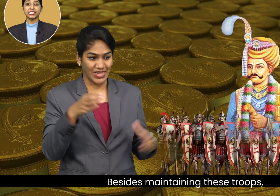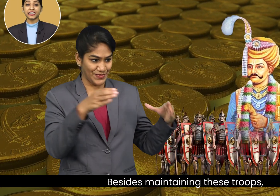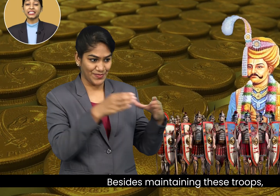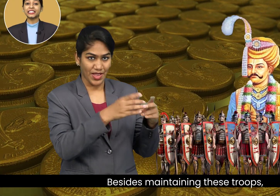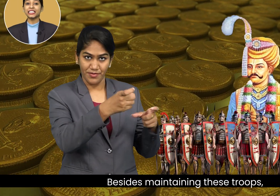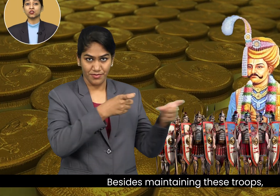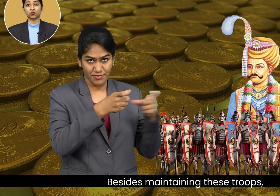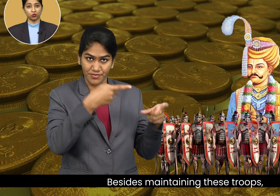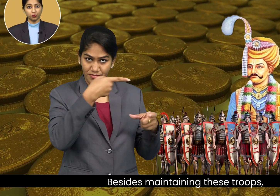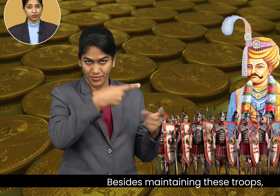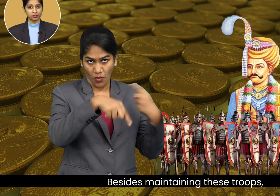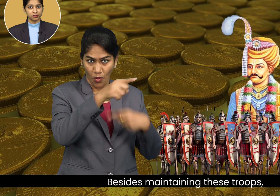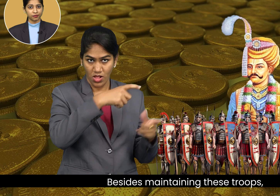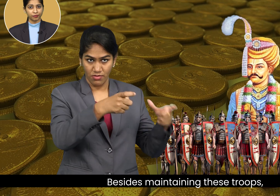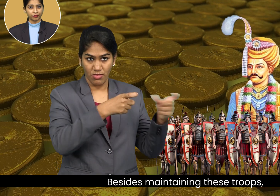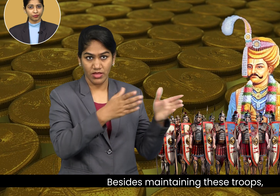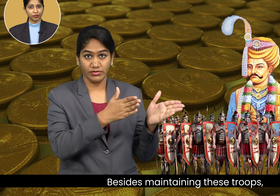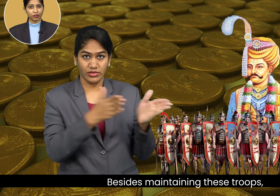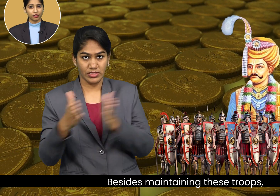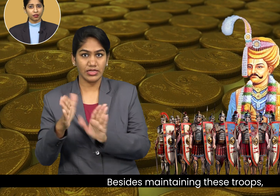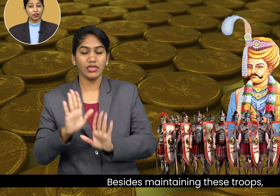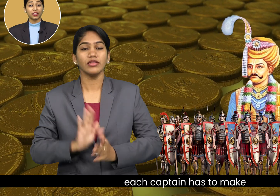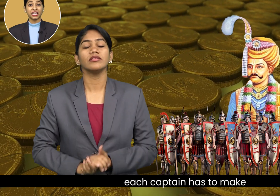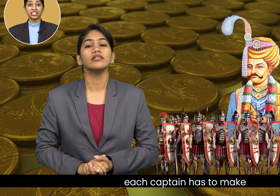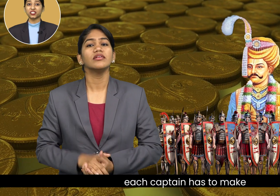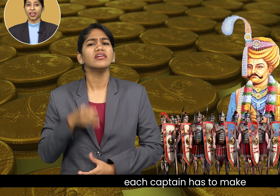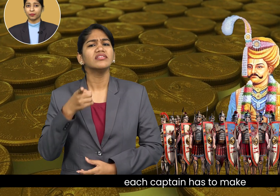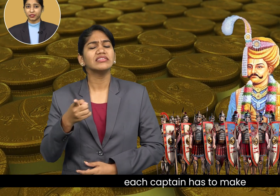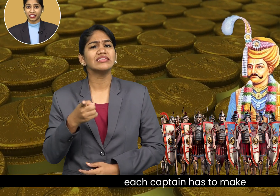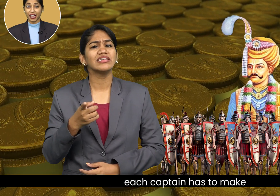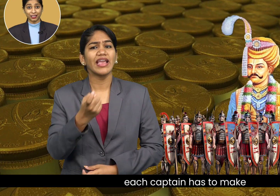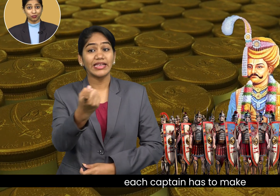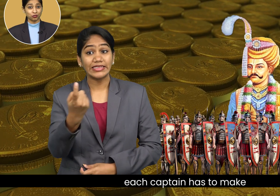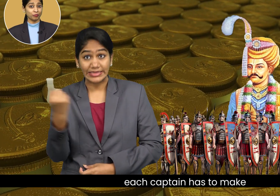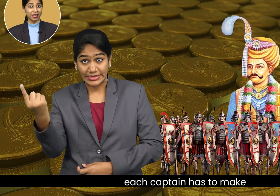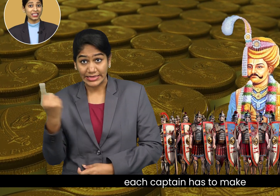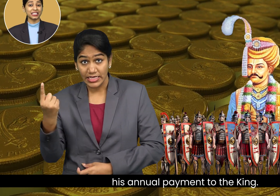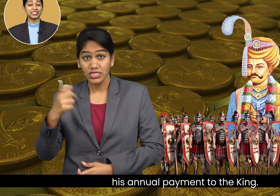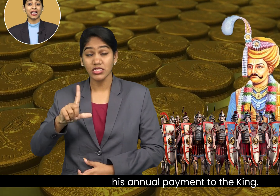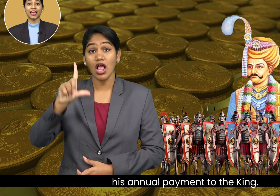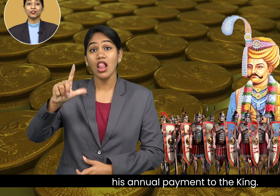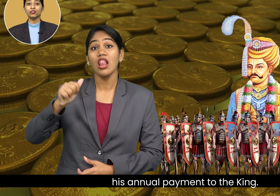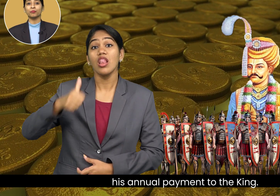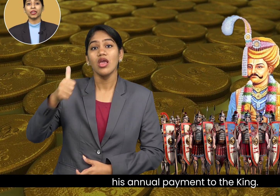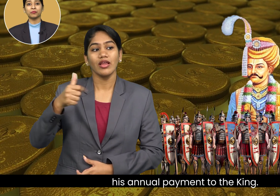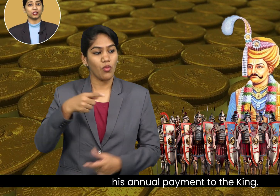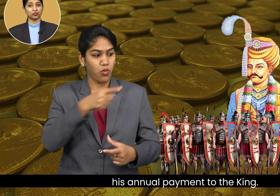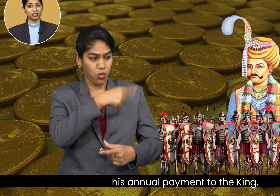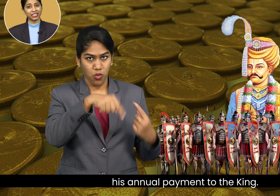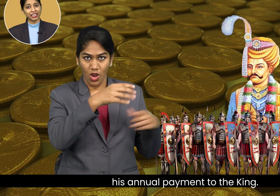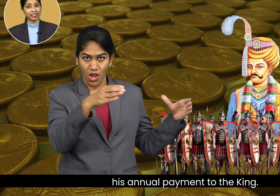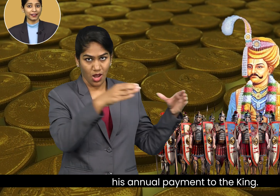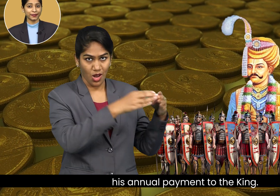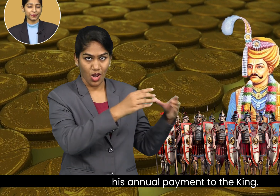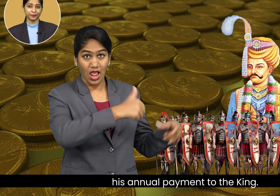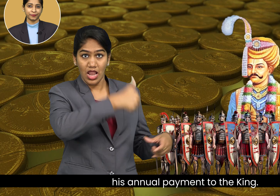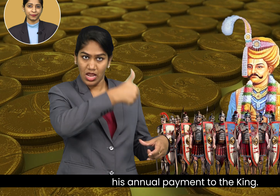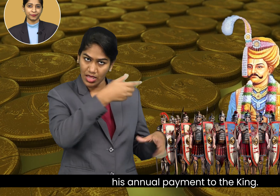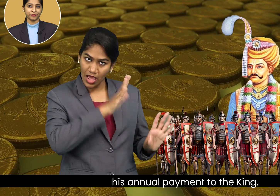Besides maintaining these troops, each captain has to make his annual payment to the